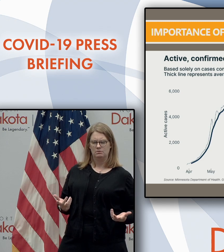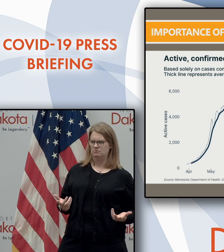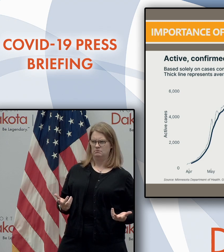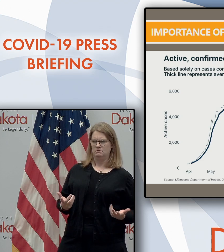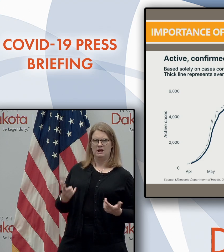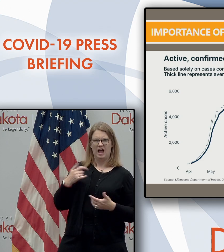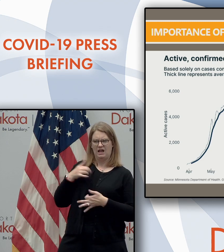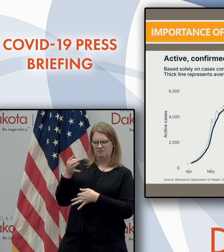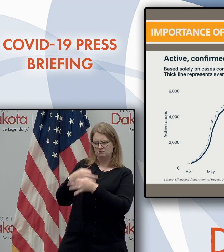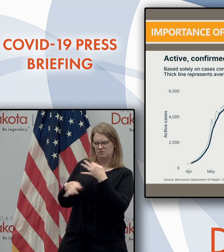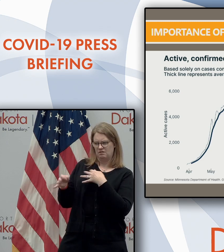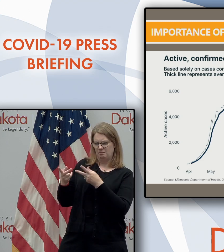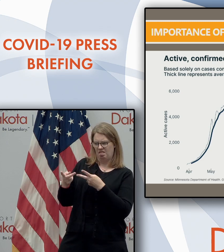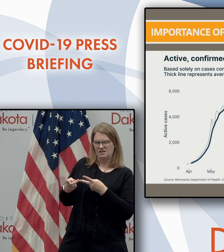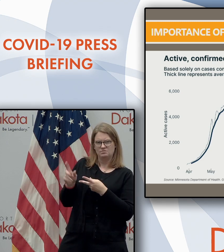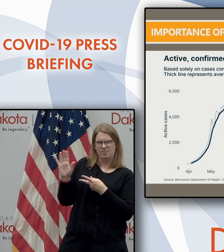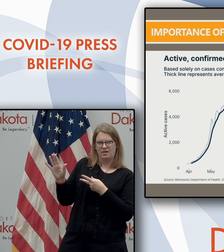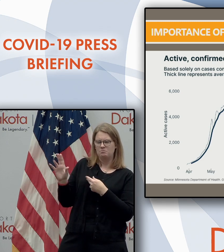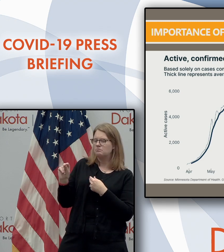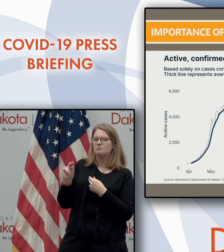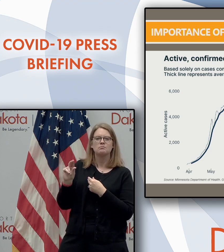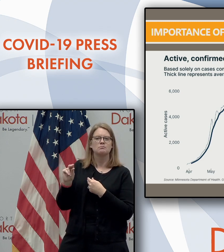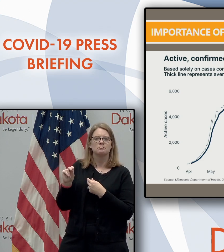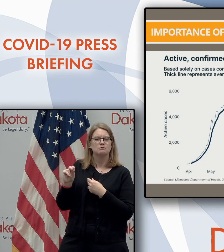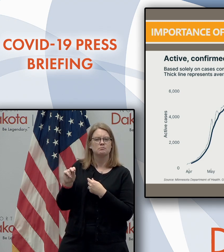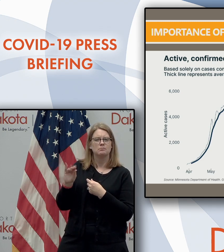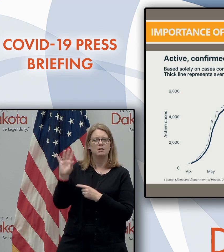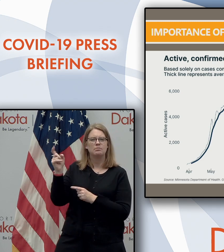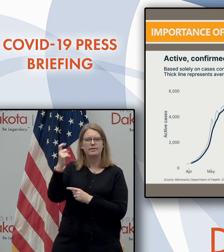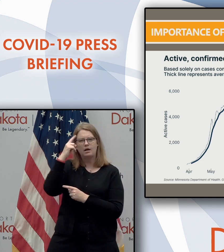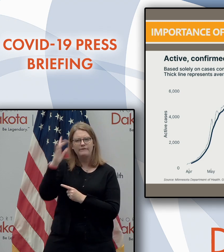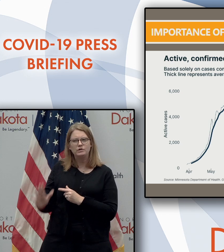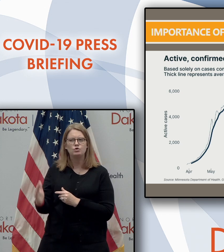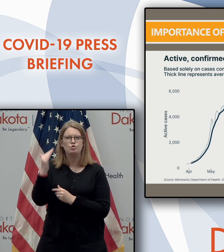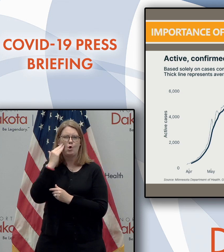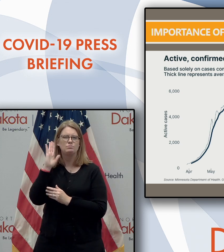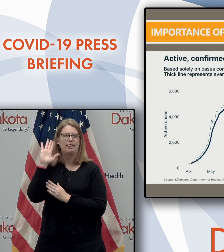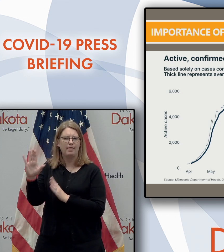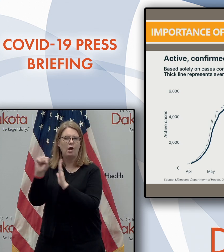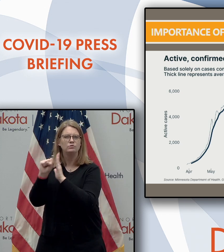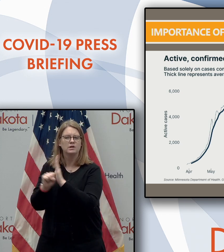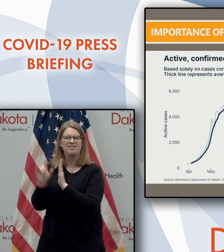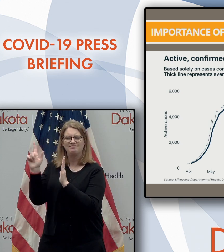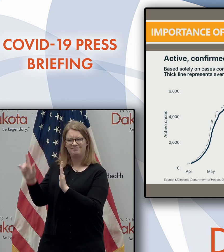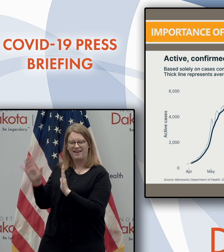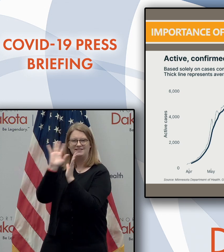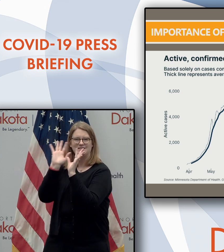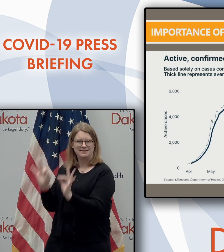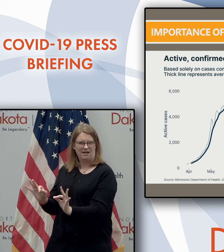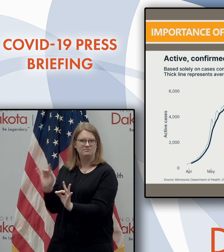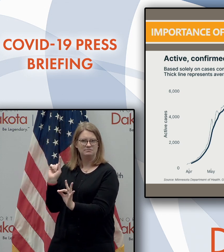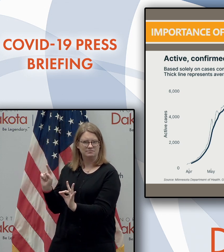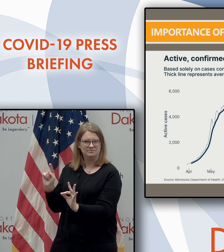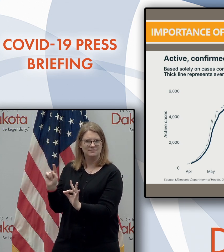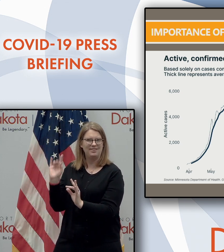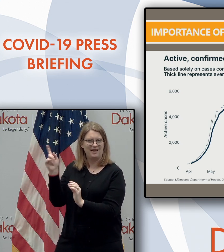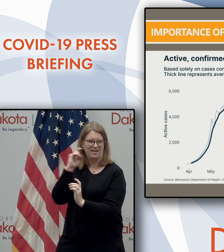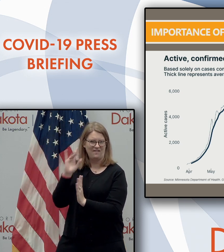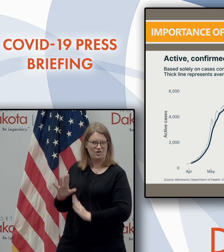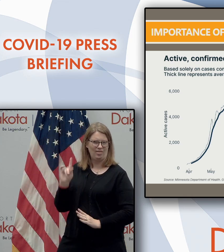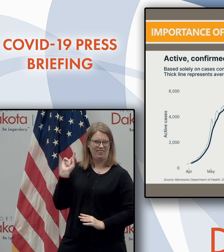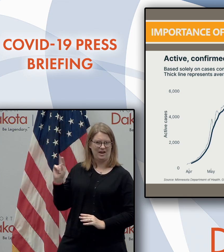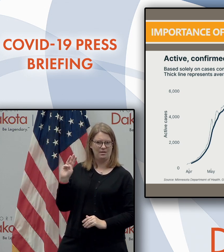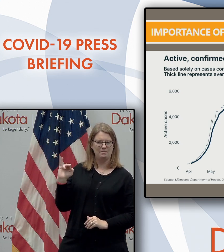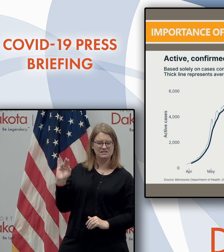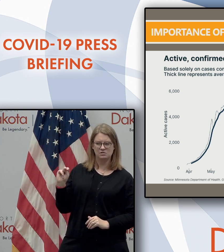governor. Every governor's got to understand the situation on the ground in their state and make their decision about what works and what's the best way to